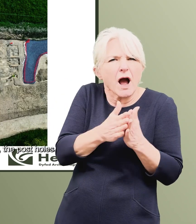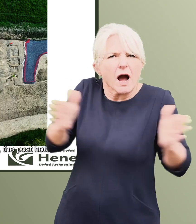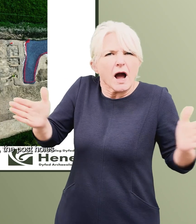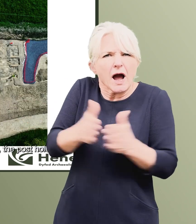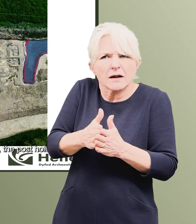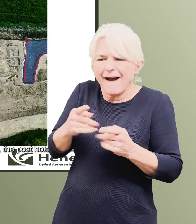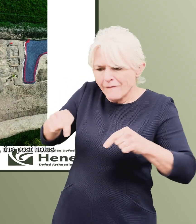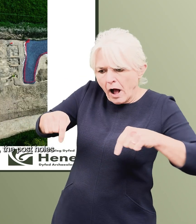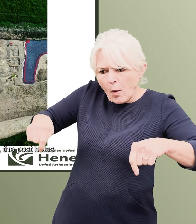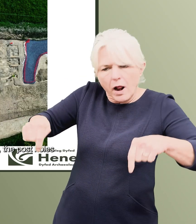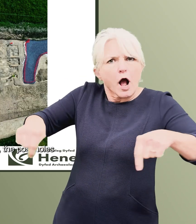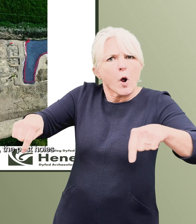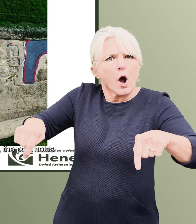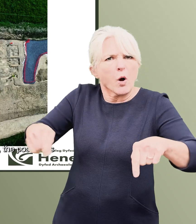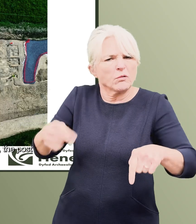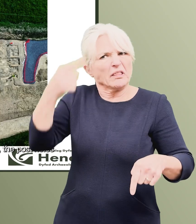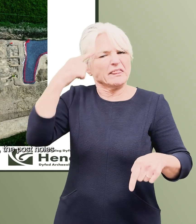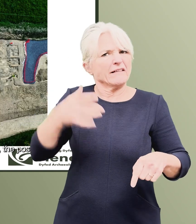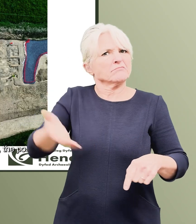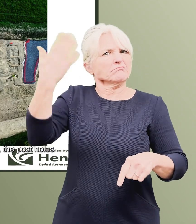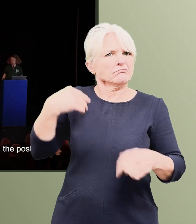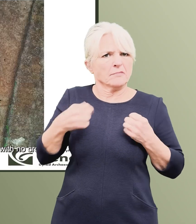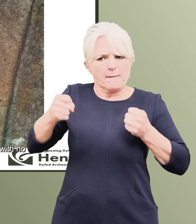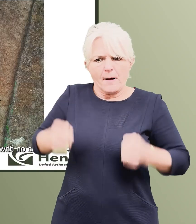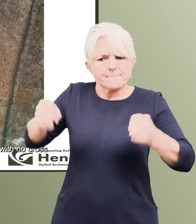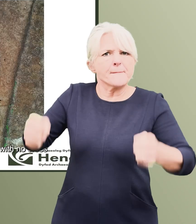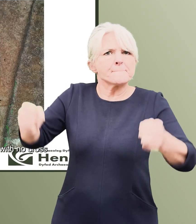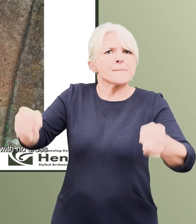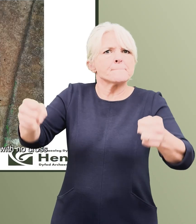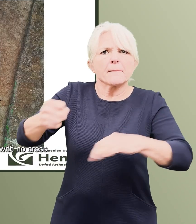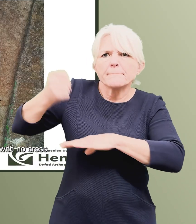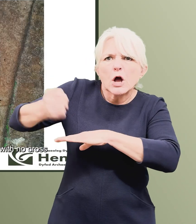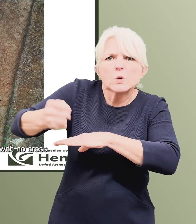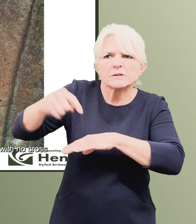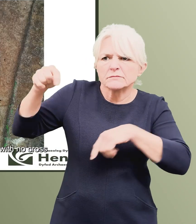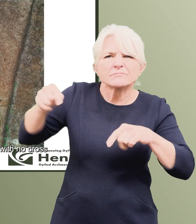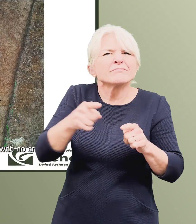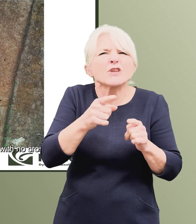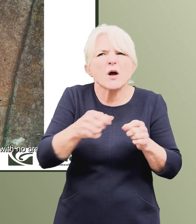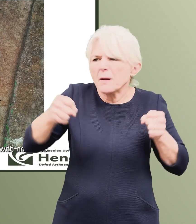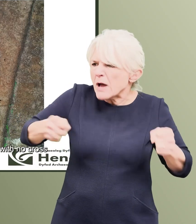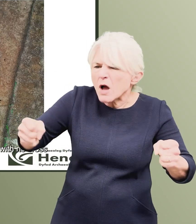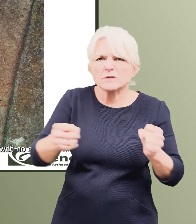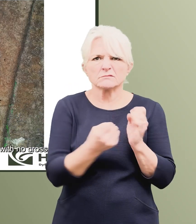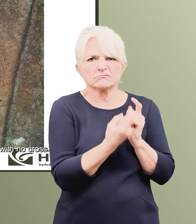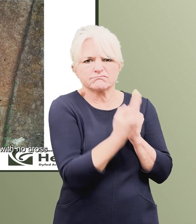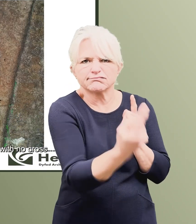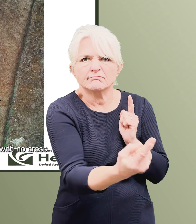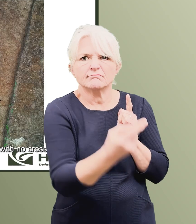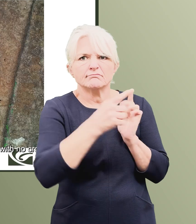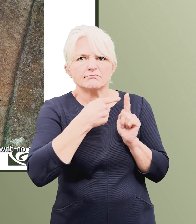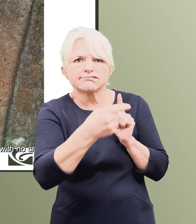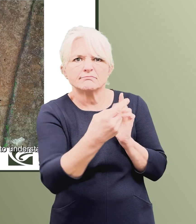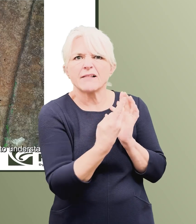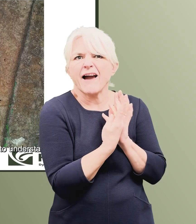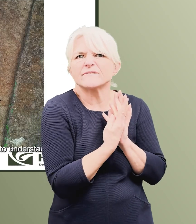with the post holes working along it. And a palisade is basically just a very sturdy fence with no cross bits. It's